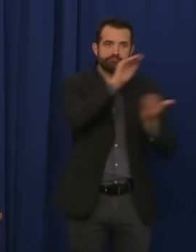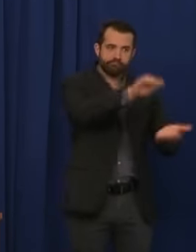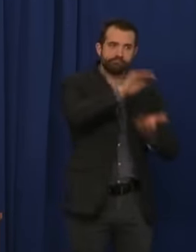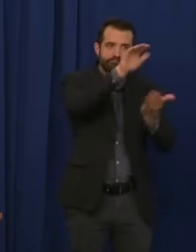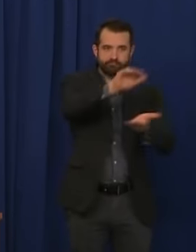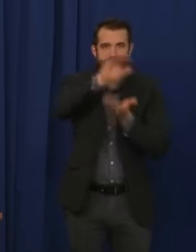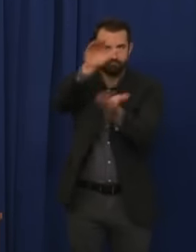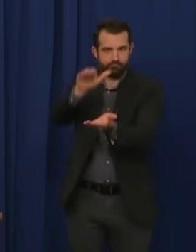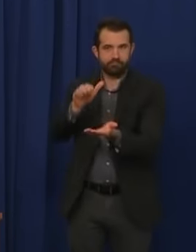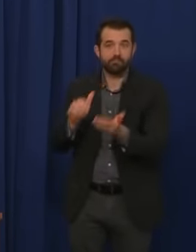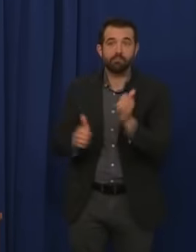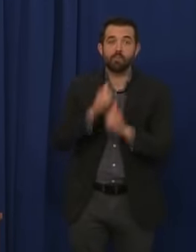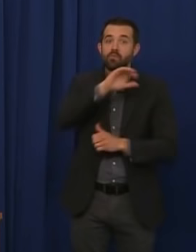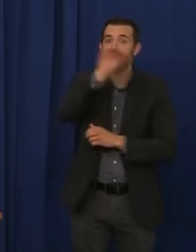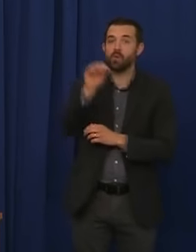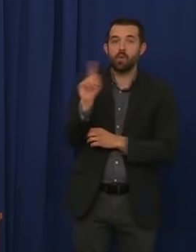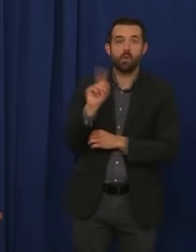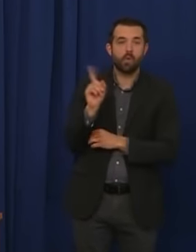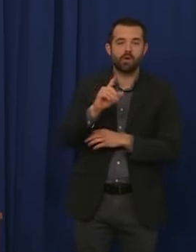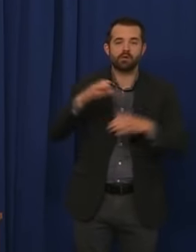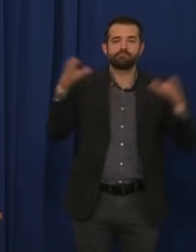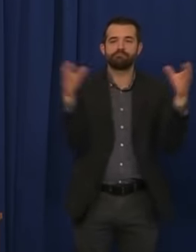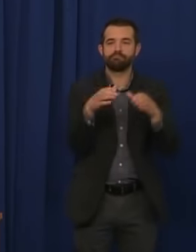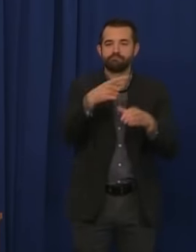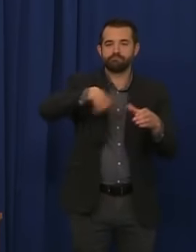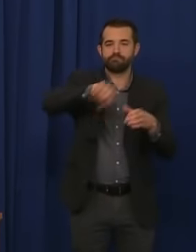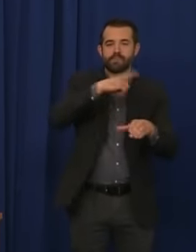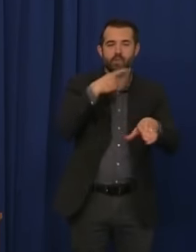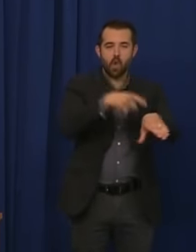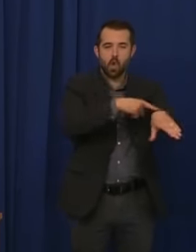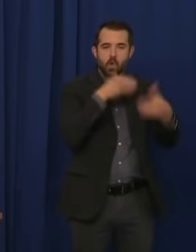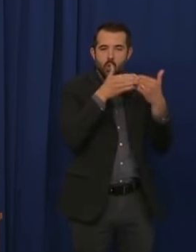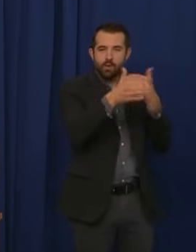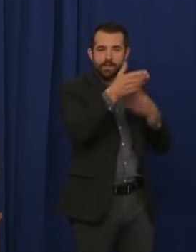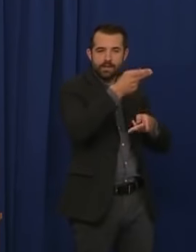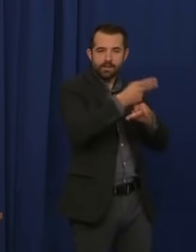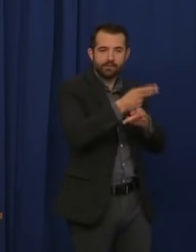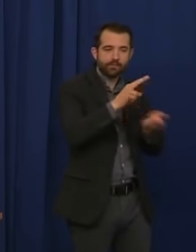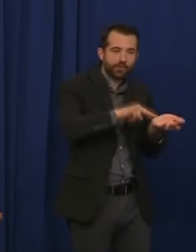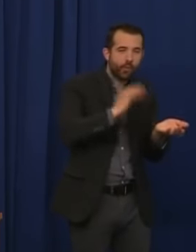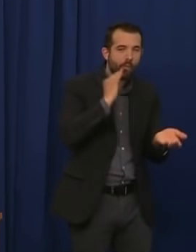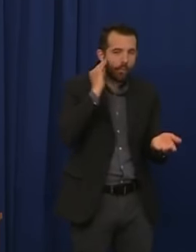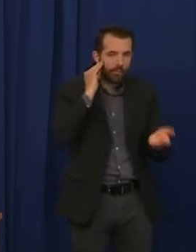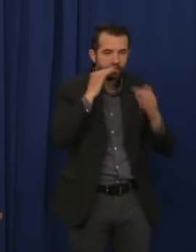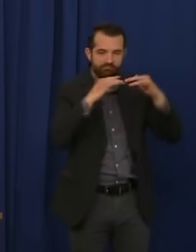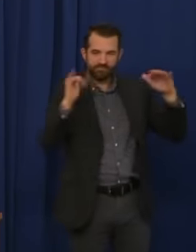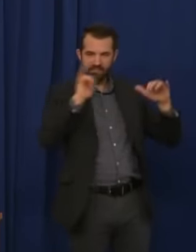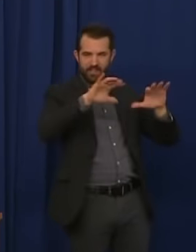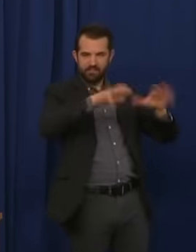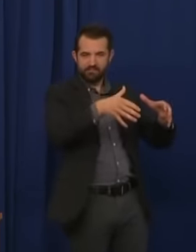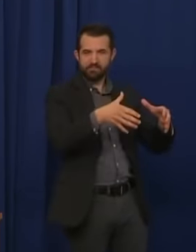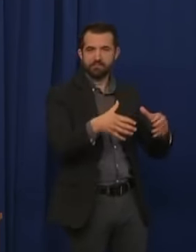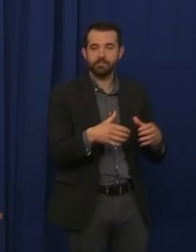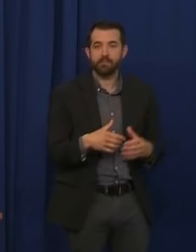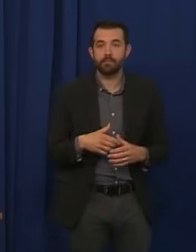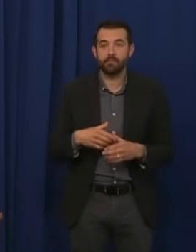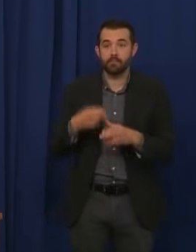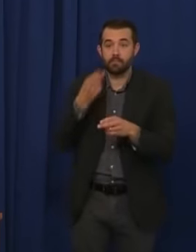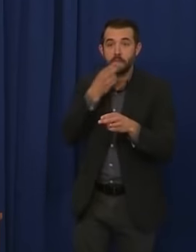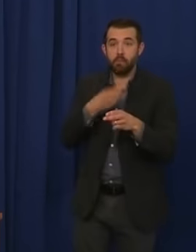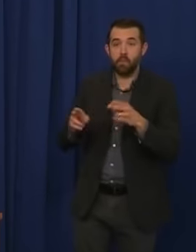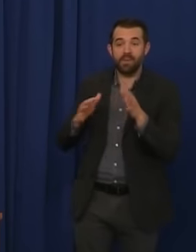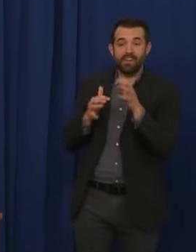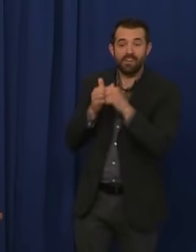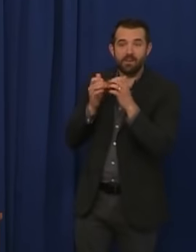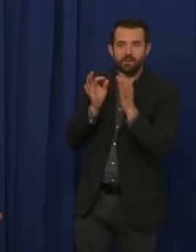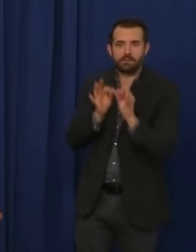congregate care settings across the state. And finally, before I turn things over to Governor Mills, a brief update on the vital medical assets that we've